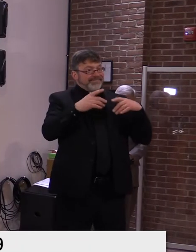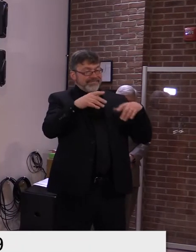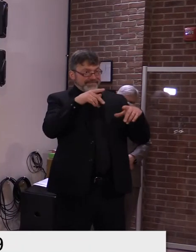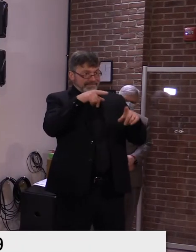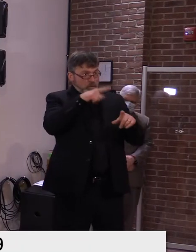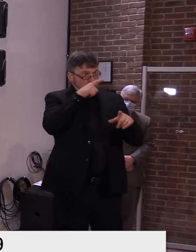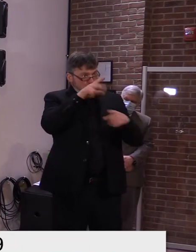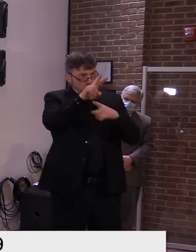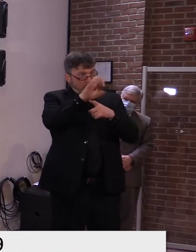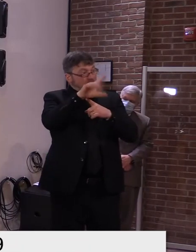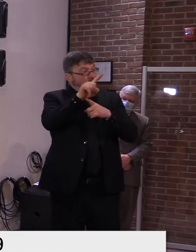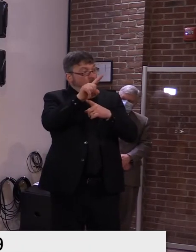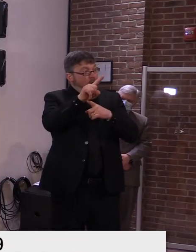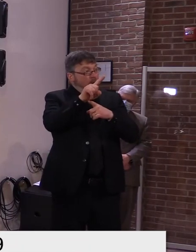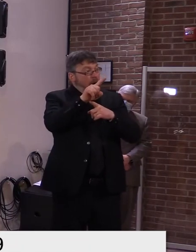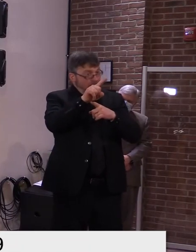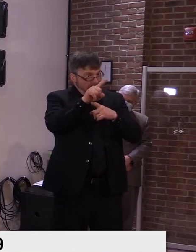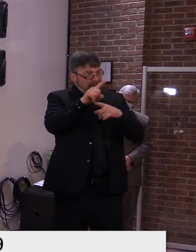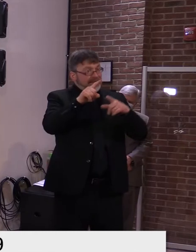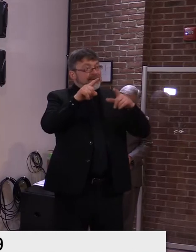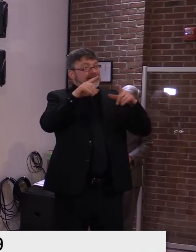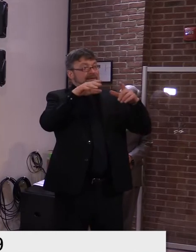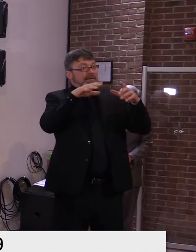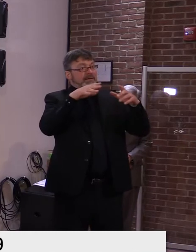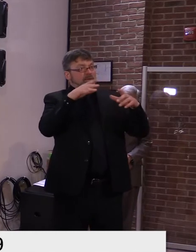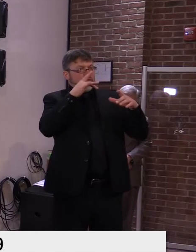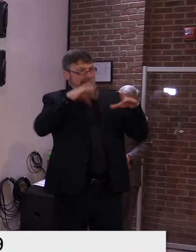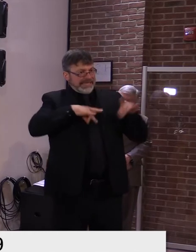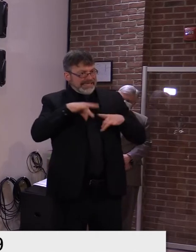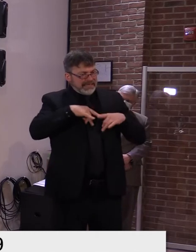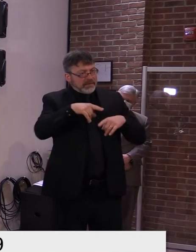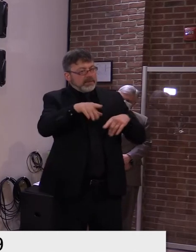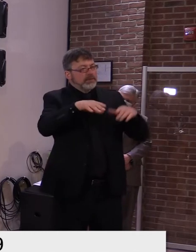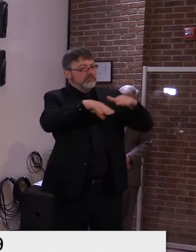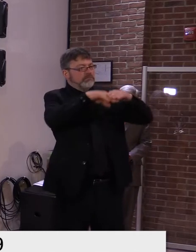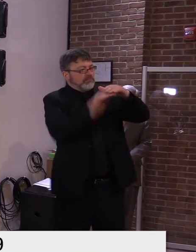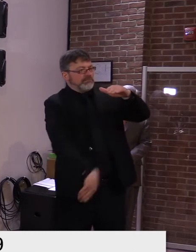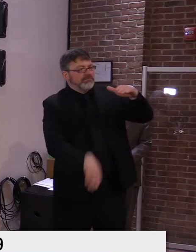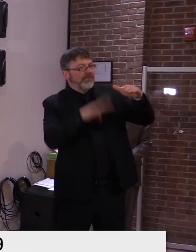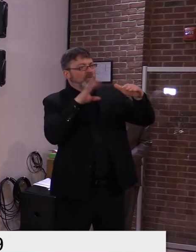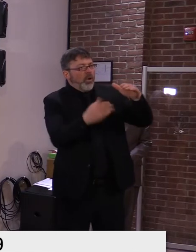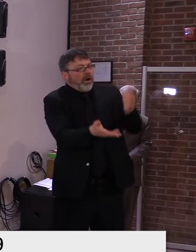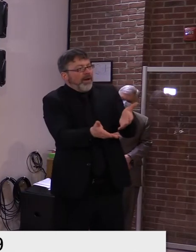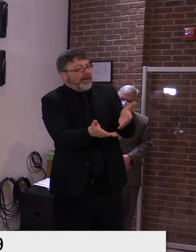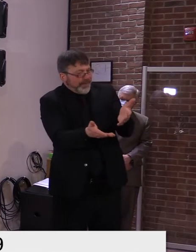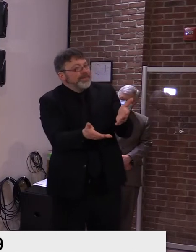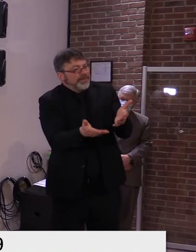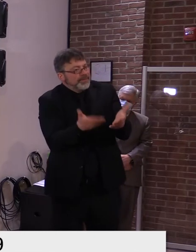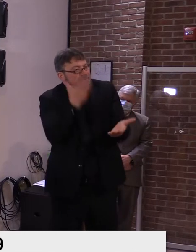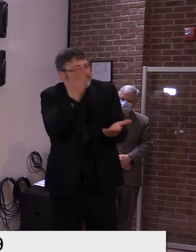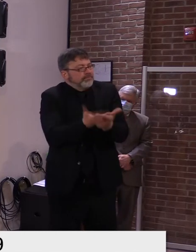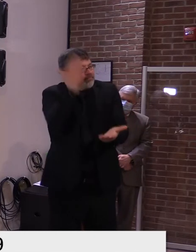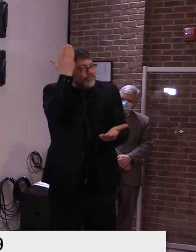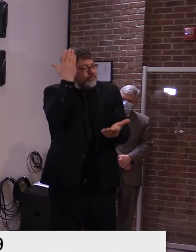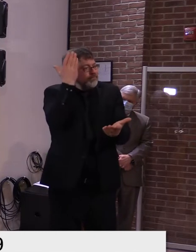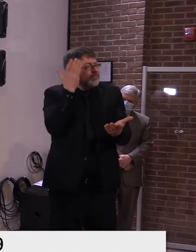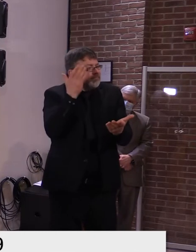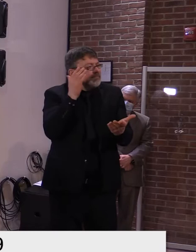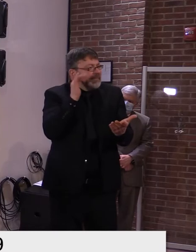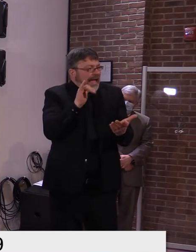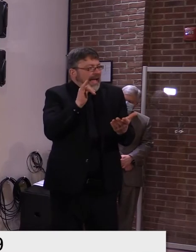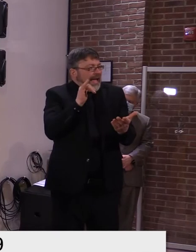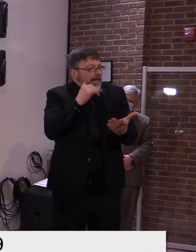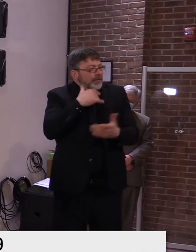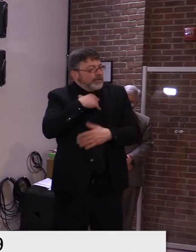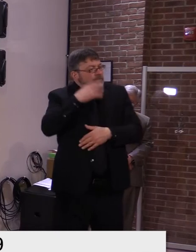working. I mean, that's great news. So again, it's concerning. It's something that we all have